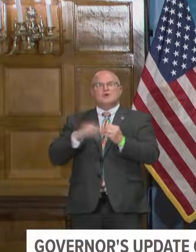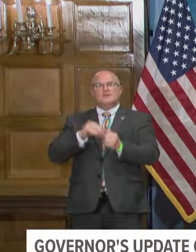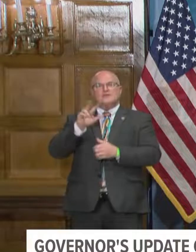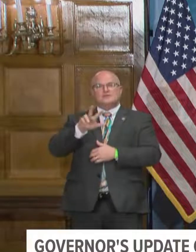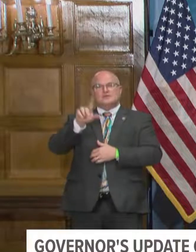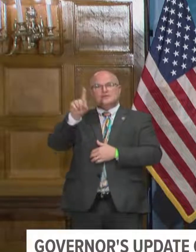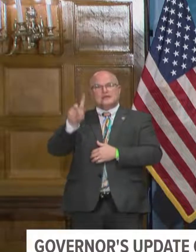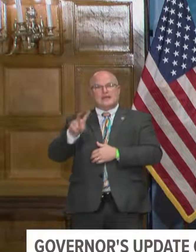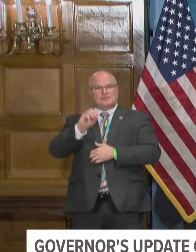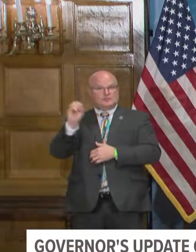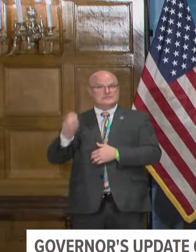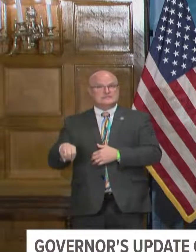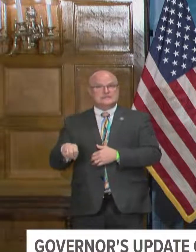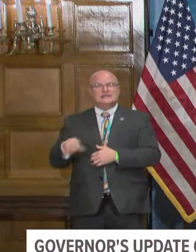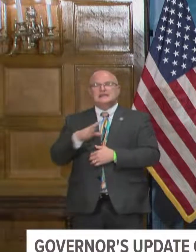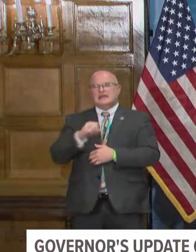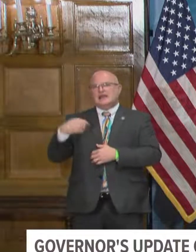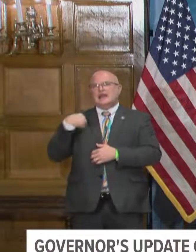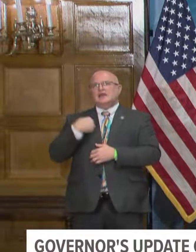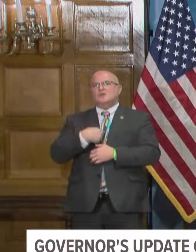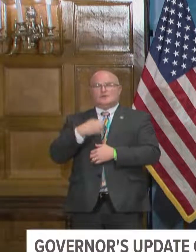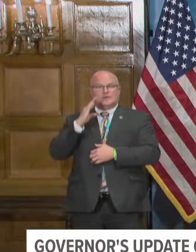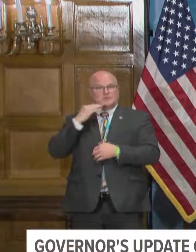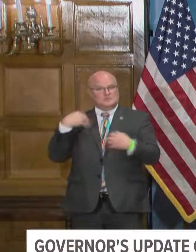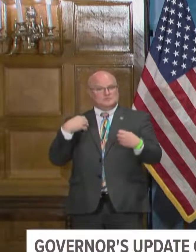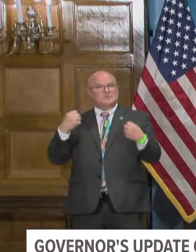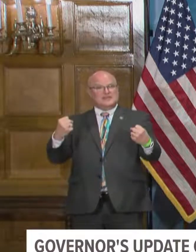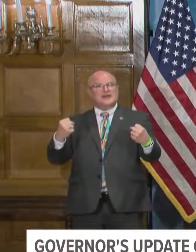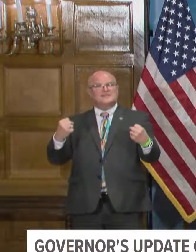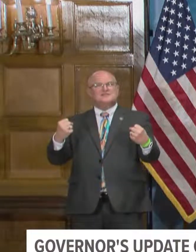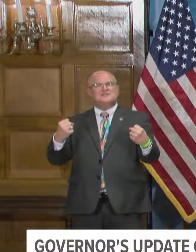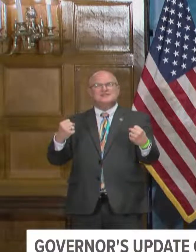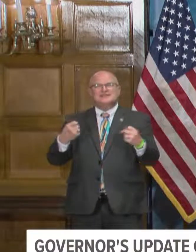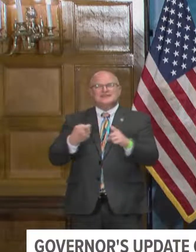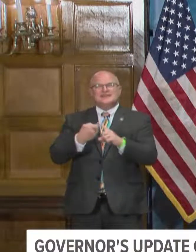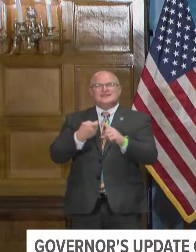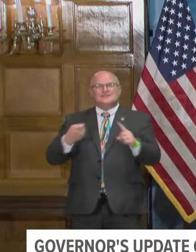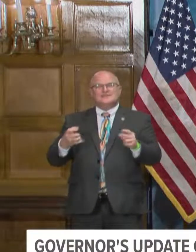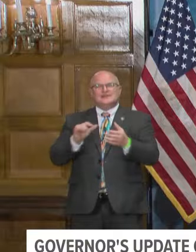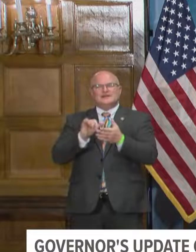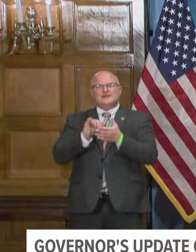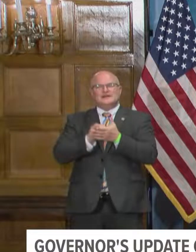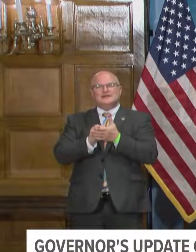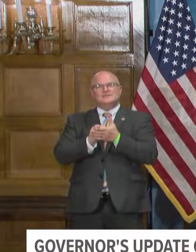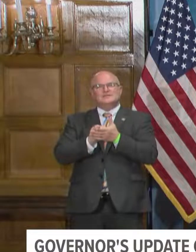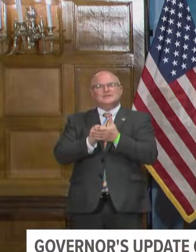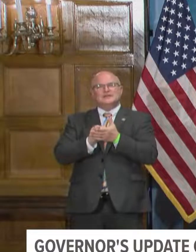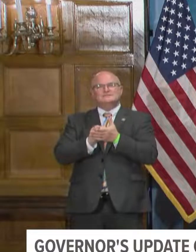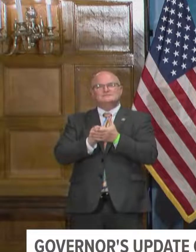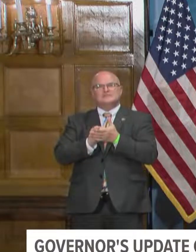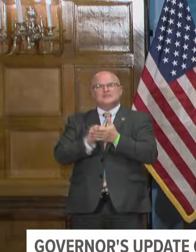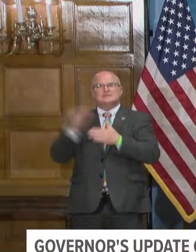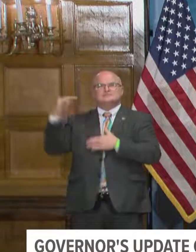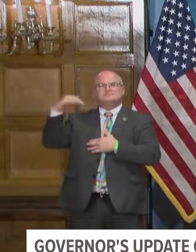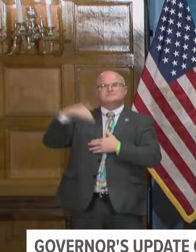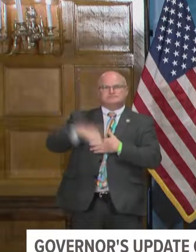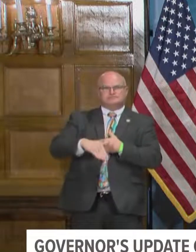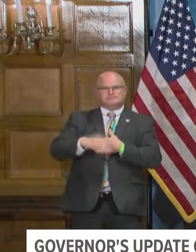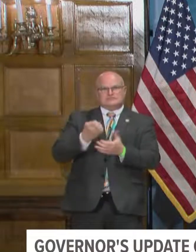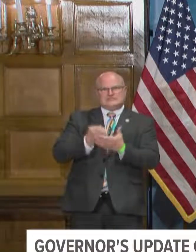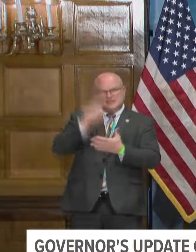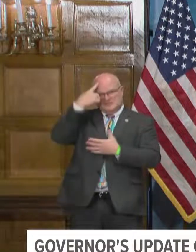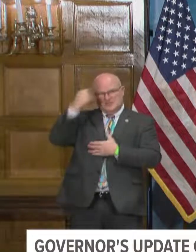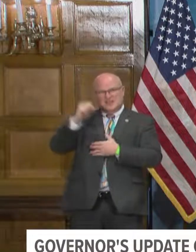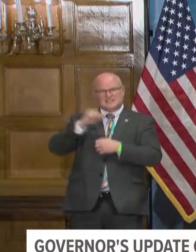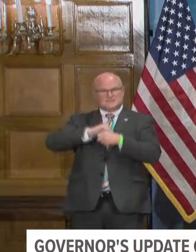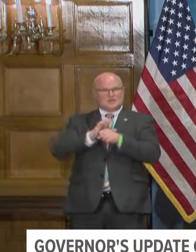3.5%, and we're going to recover from the slowdown in the economy because of COVID